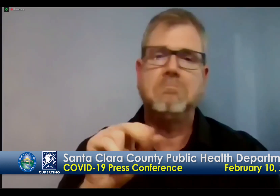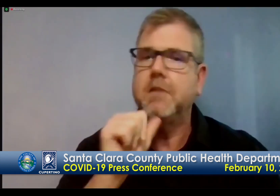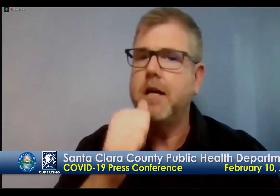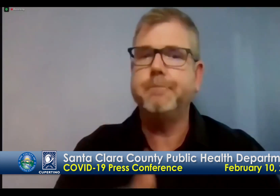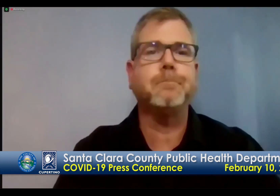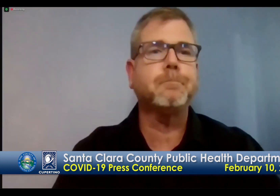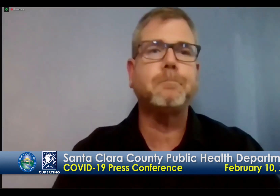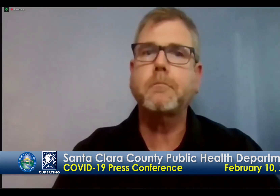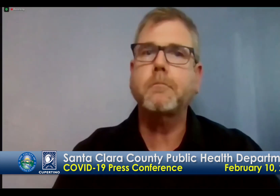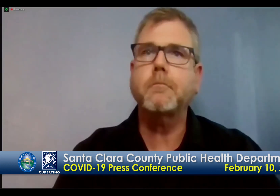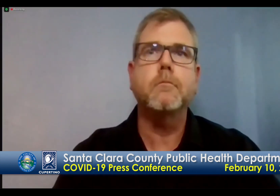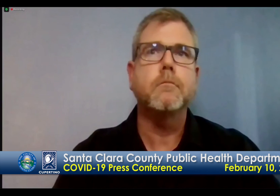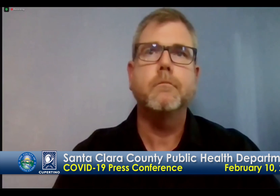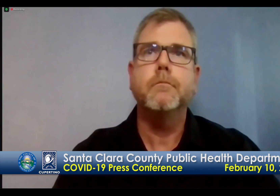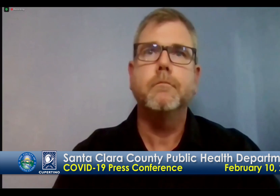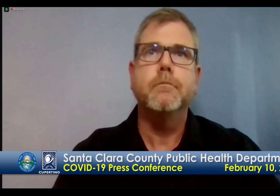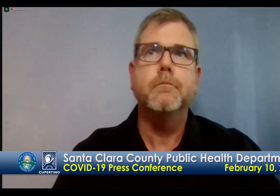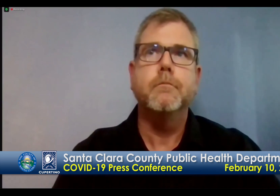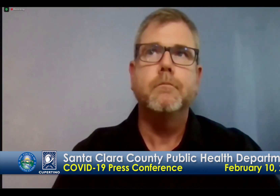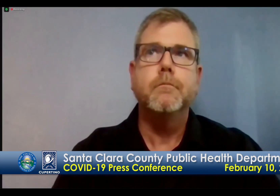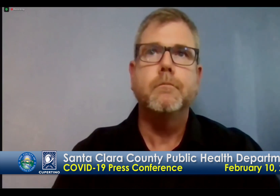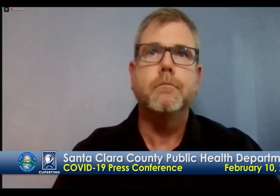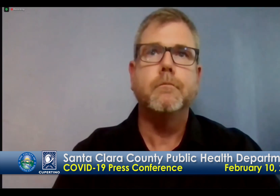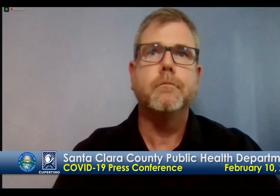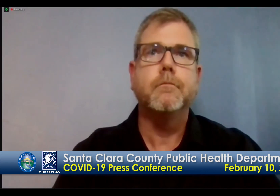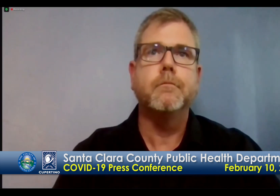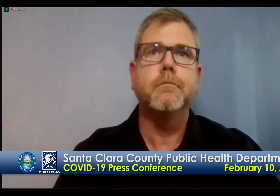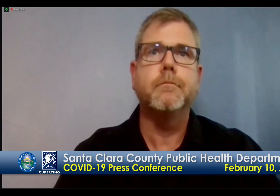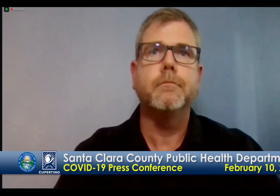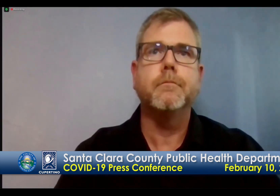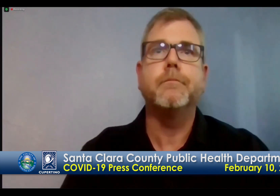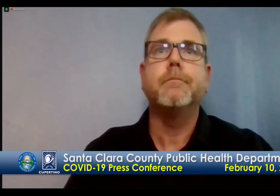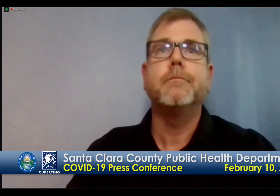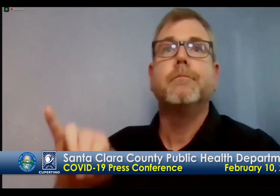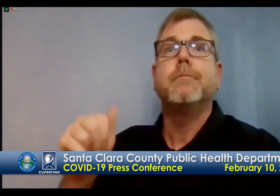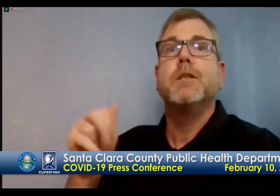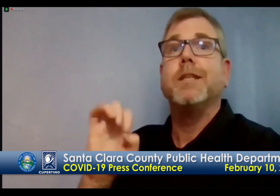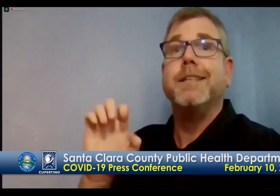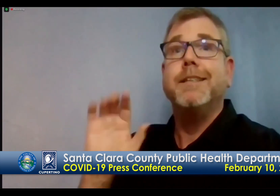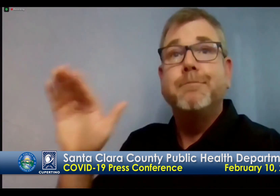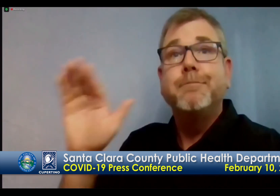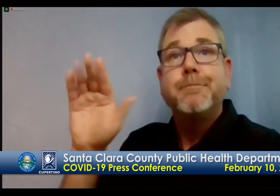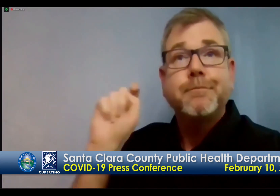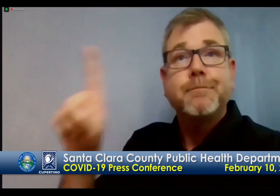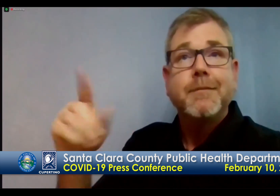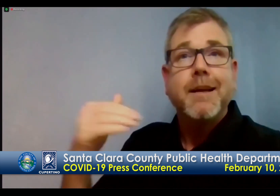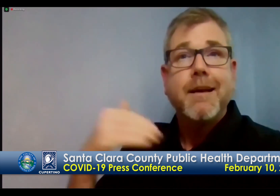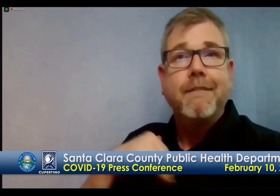I had a follow-up on my turn. Yeah, I don't really have